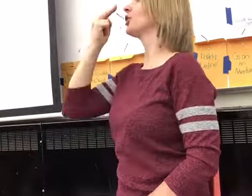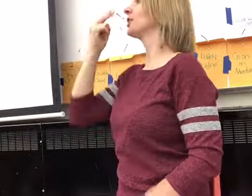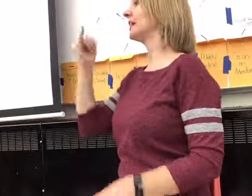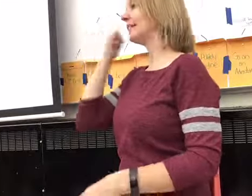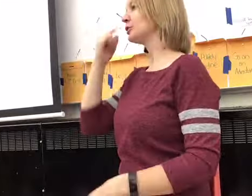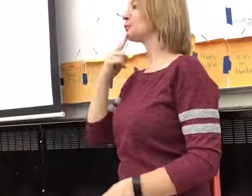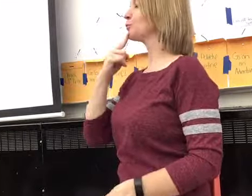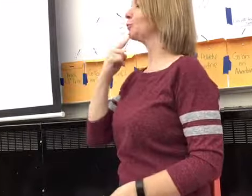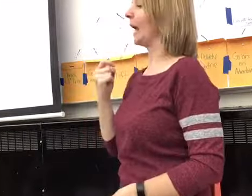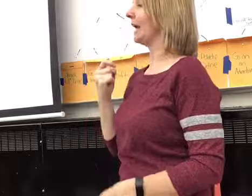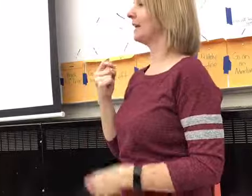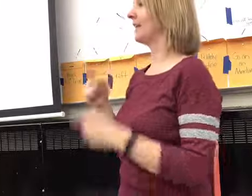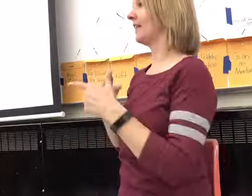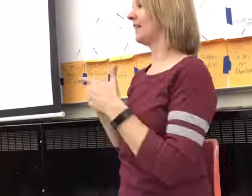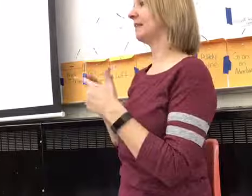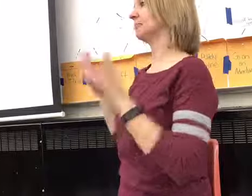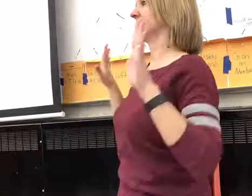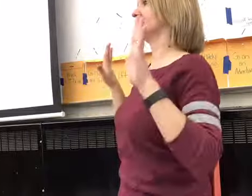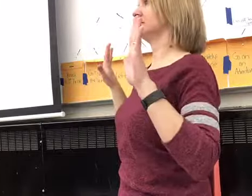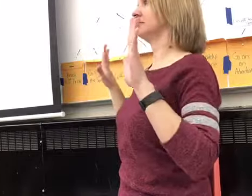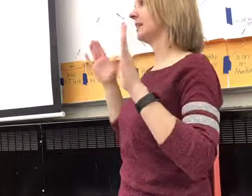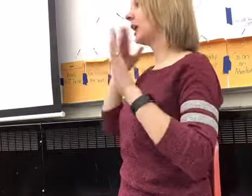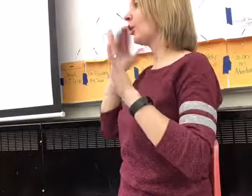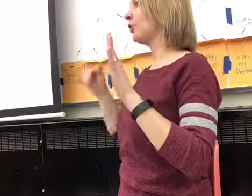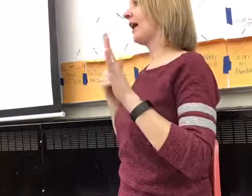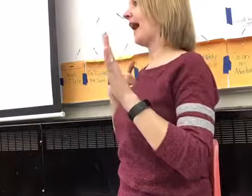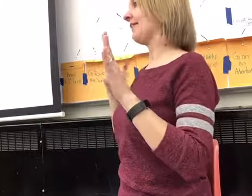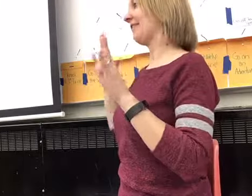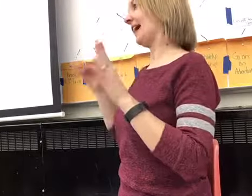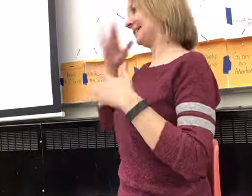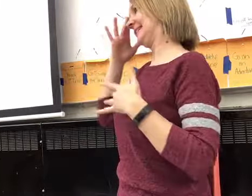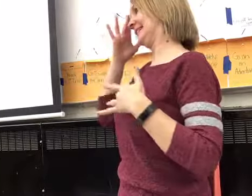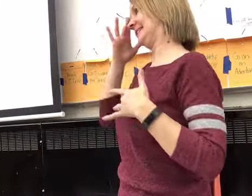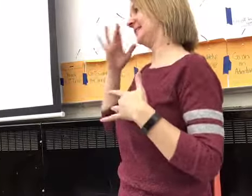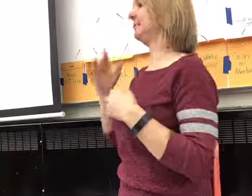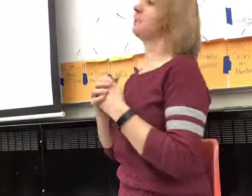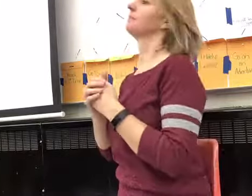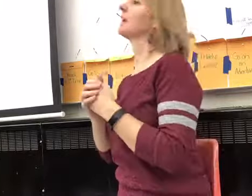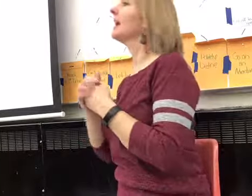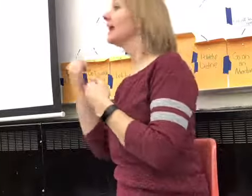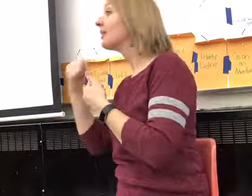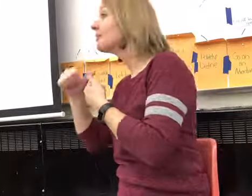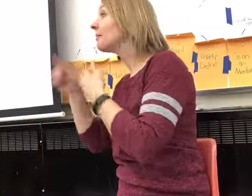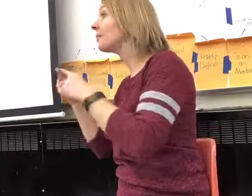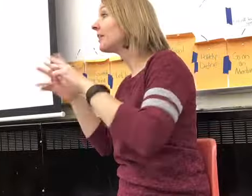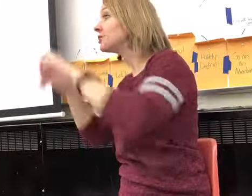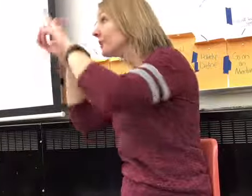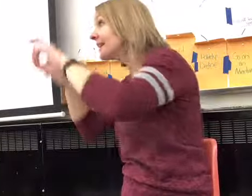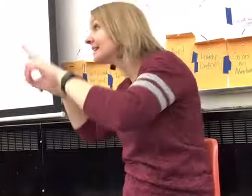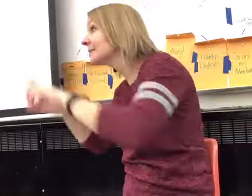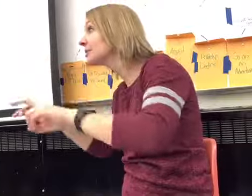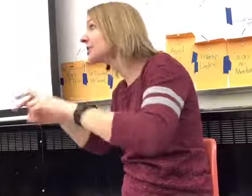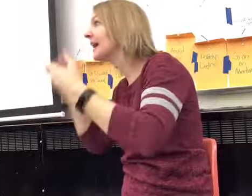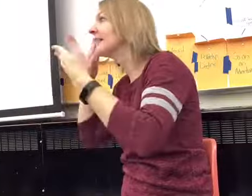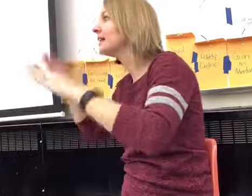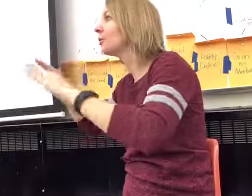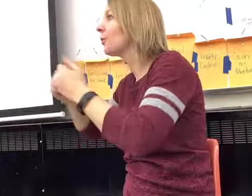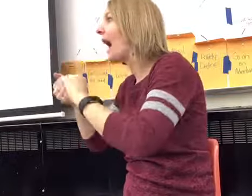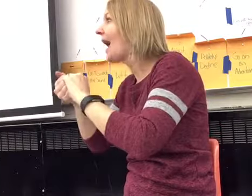red, that's how they know that you have conjunctivitis. Now remember, at this time when they're doing these inspections, they don't know how diseases are spread.